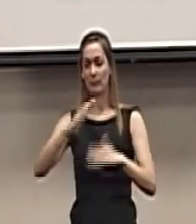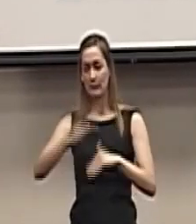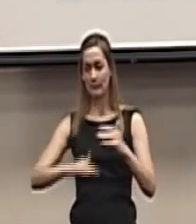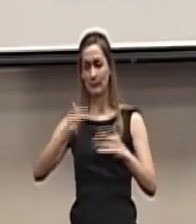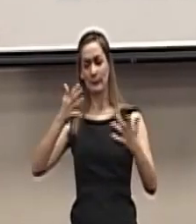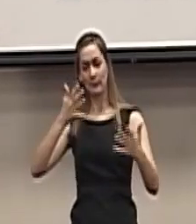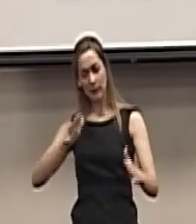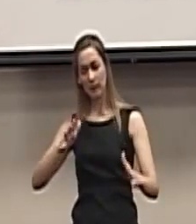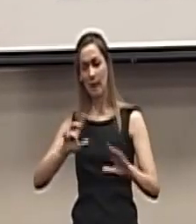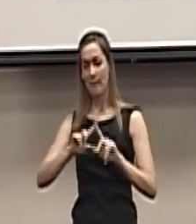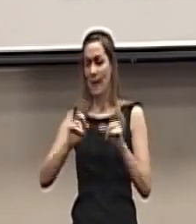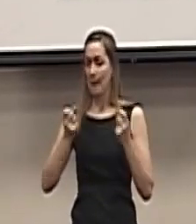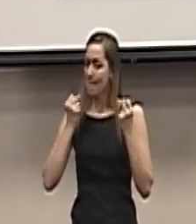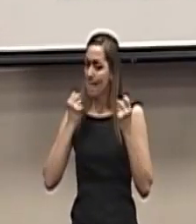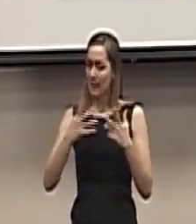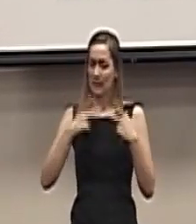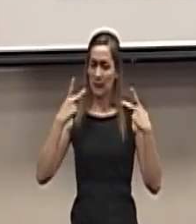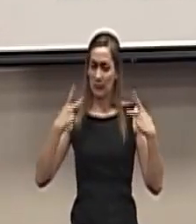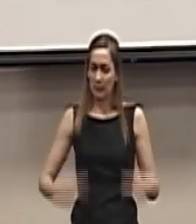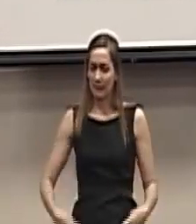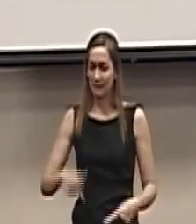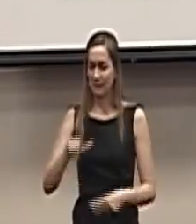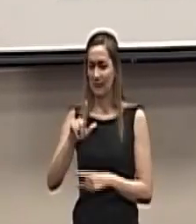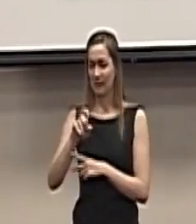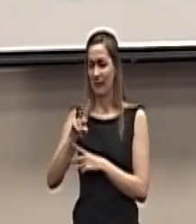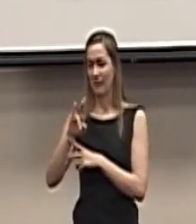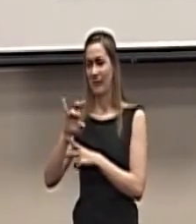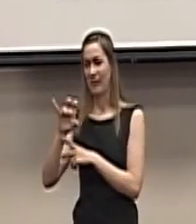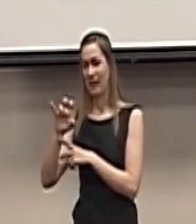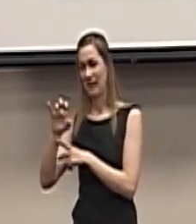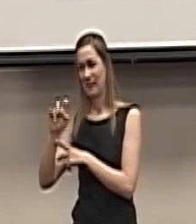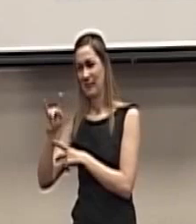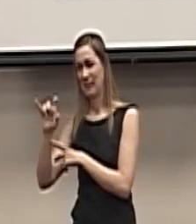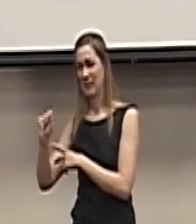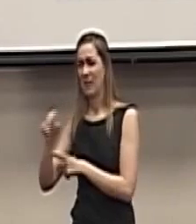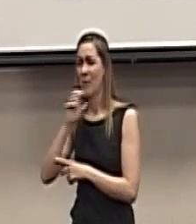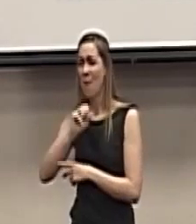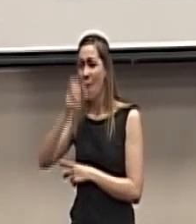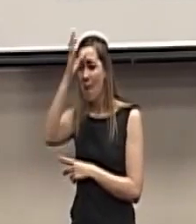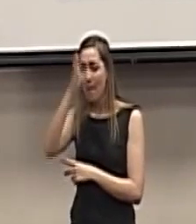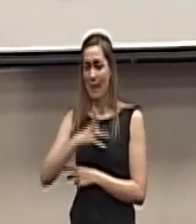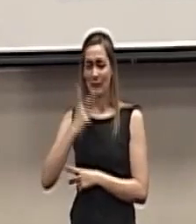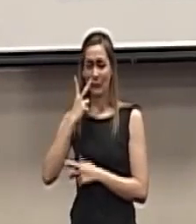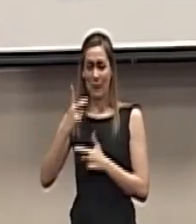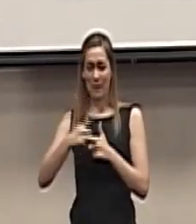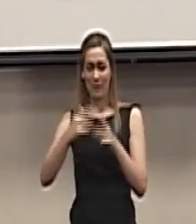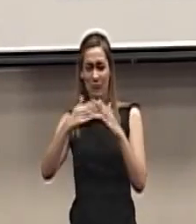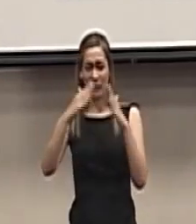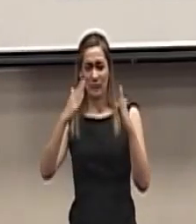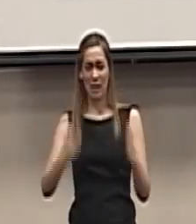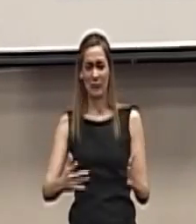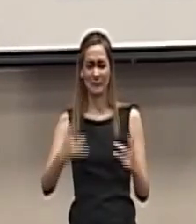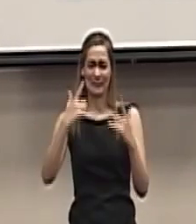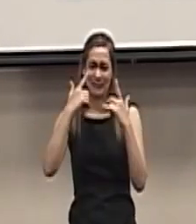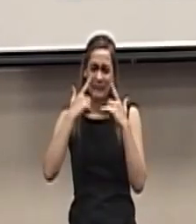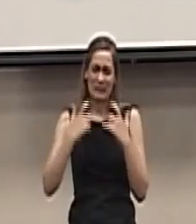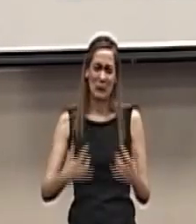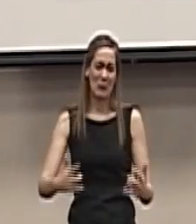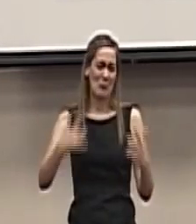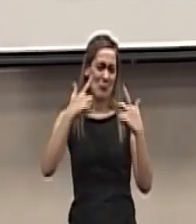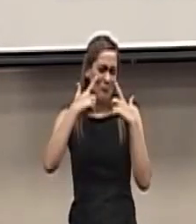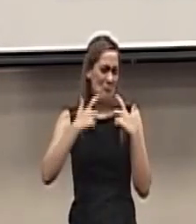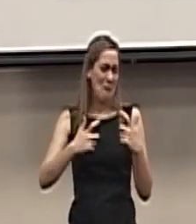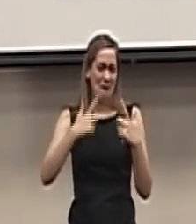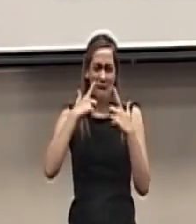and the Levites and the heads of their fathers' houses, old men who had seen the first house, wept with a loud voice when